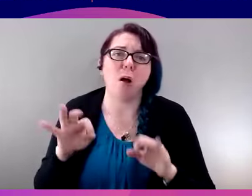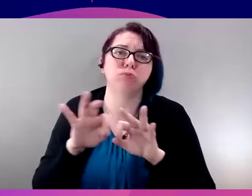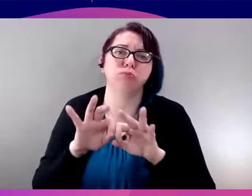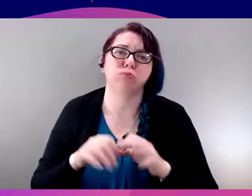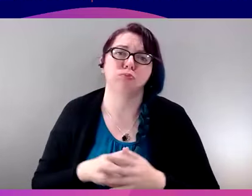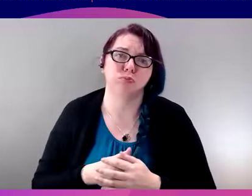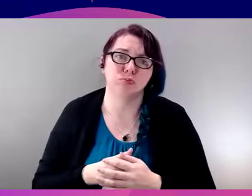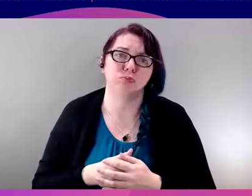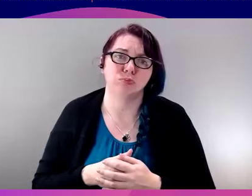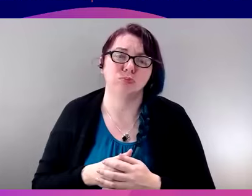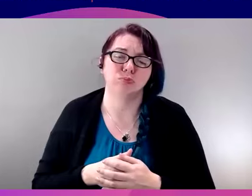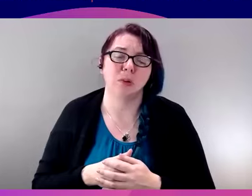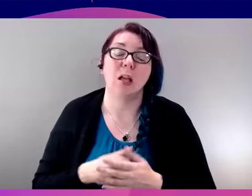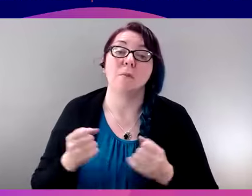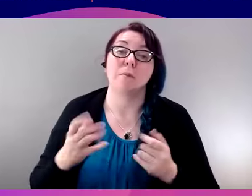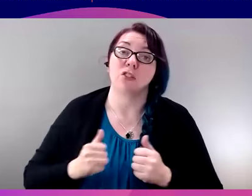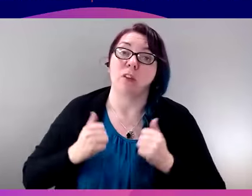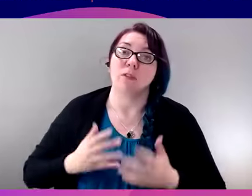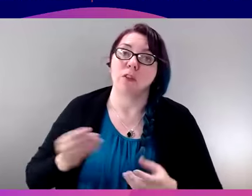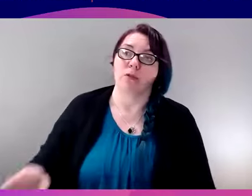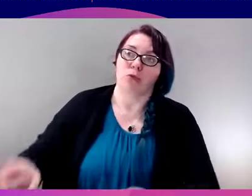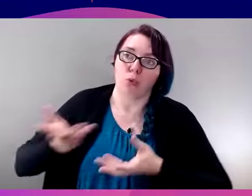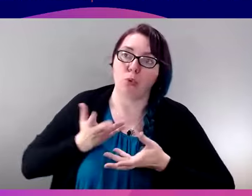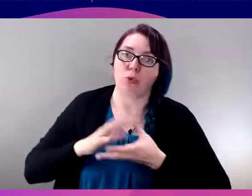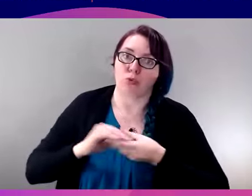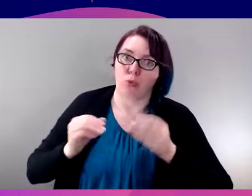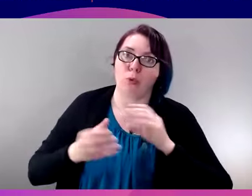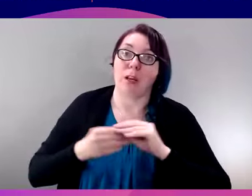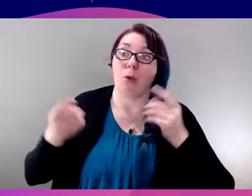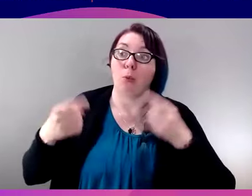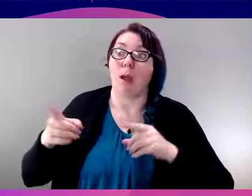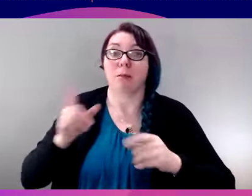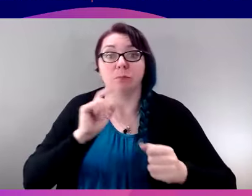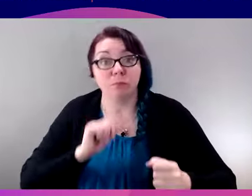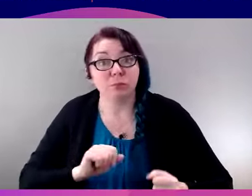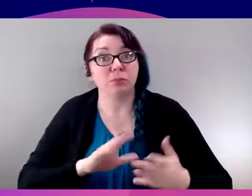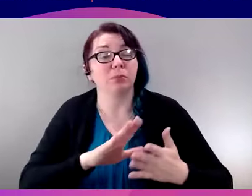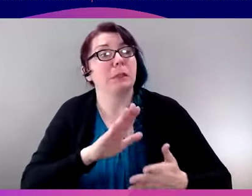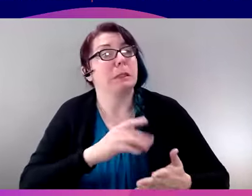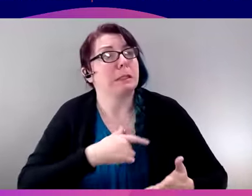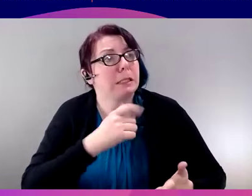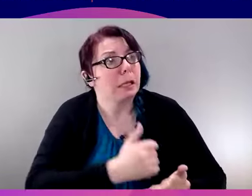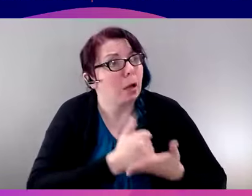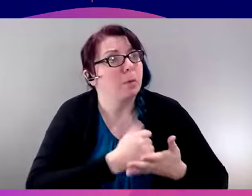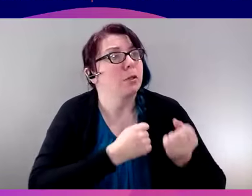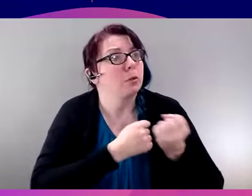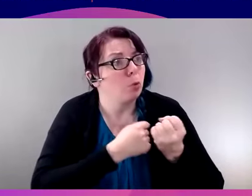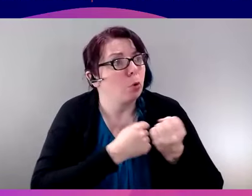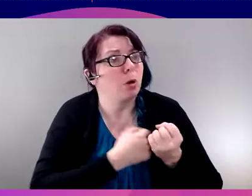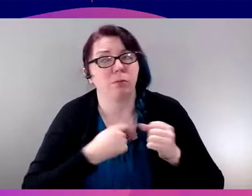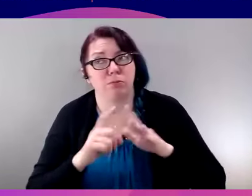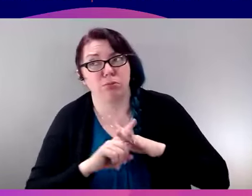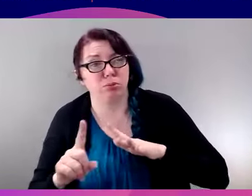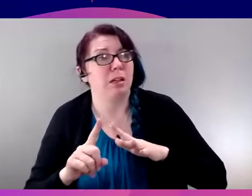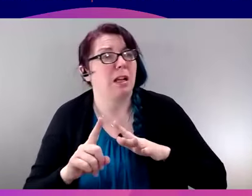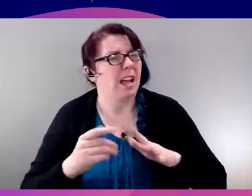or it's just a horse, or it's just a whatever, that discourages them from continuing to access support. So even if you're not able to offer